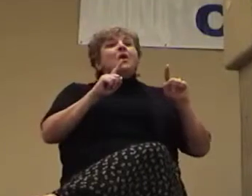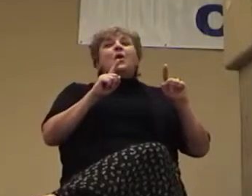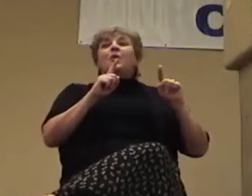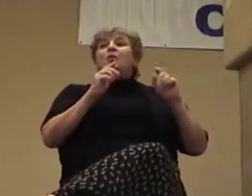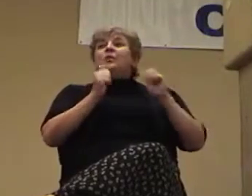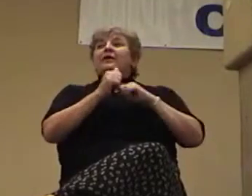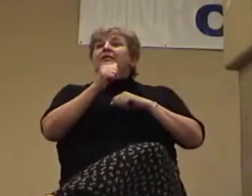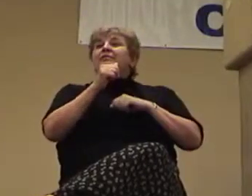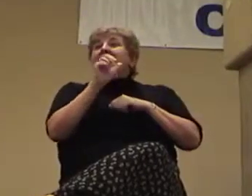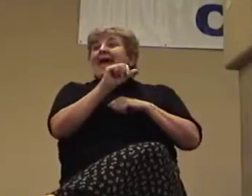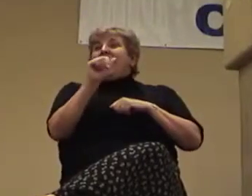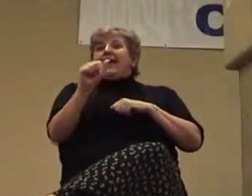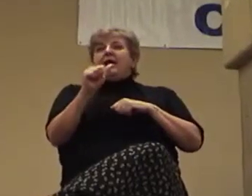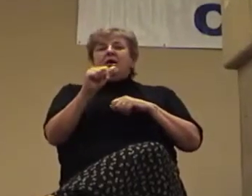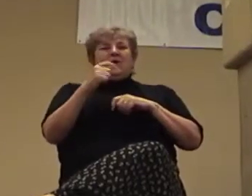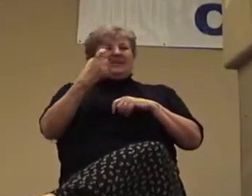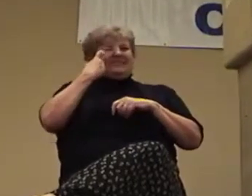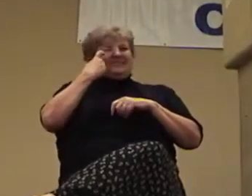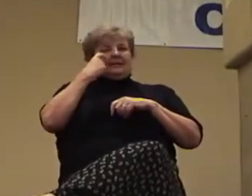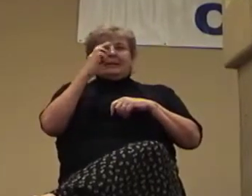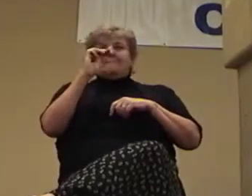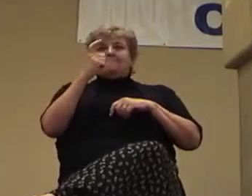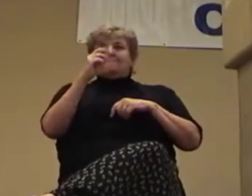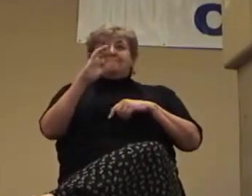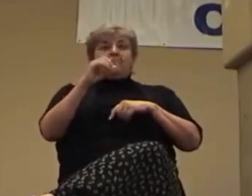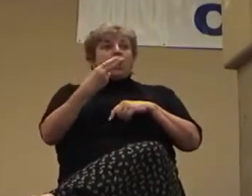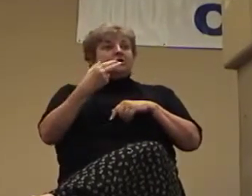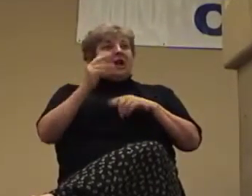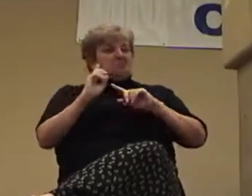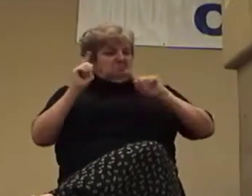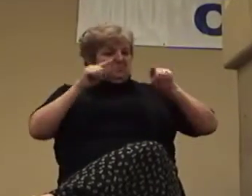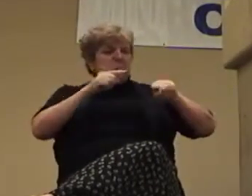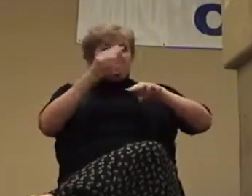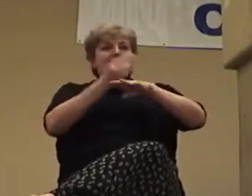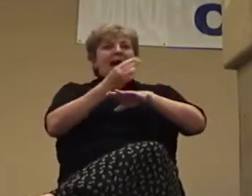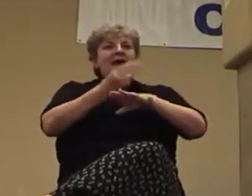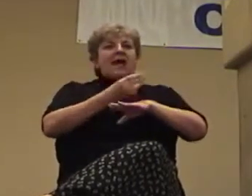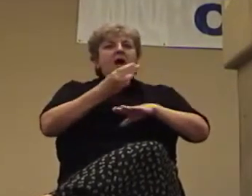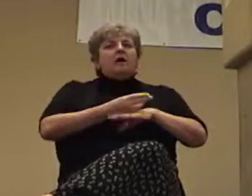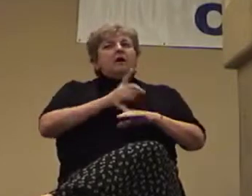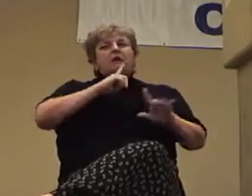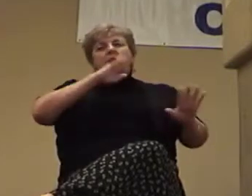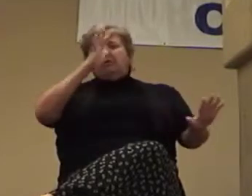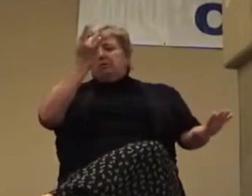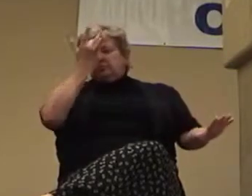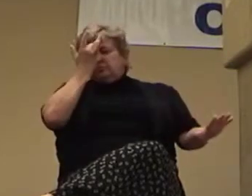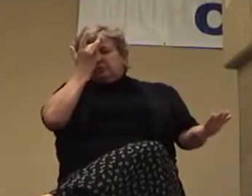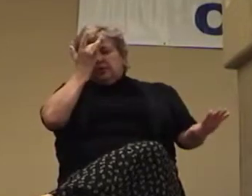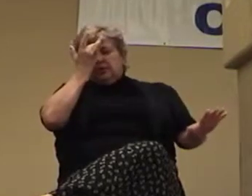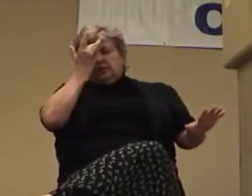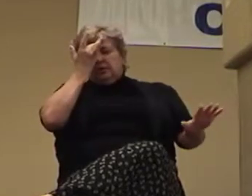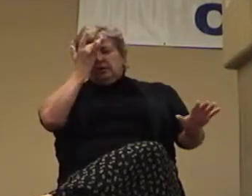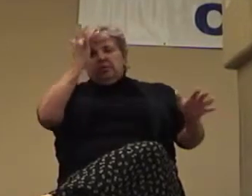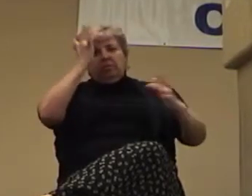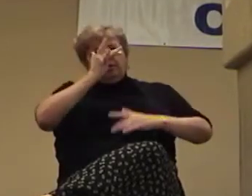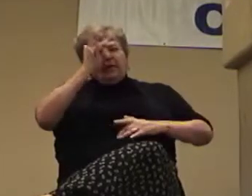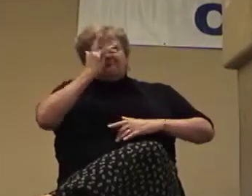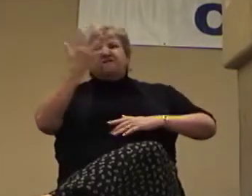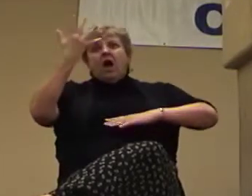in Miami in March with my dear friend Angie, and I was sick as a dog the entire 5 days I was